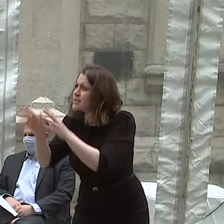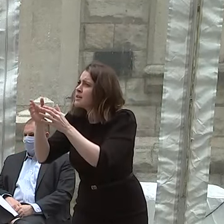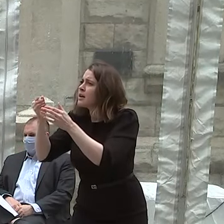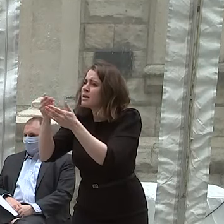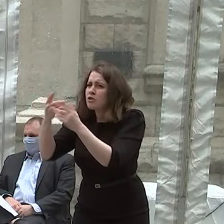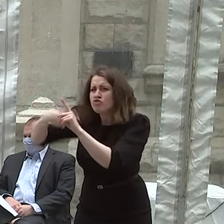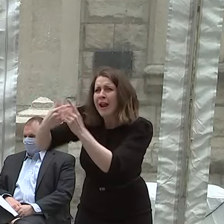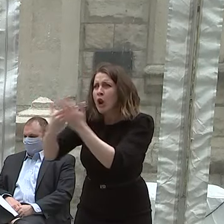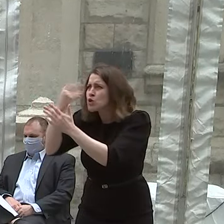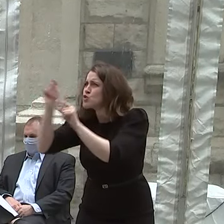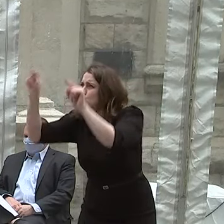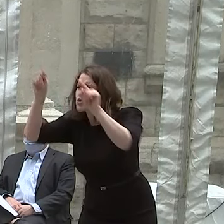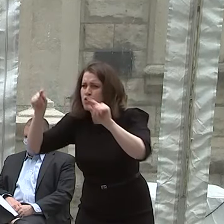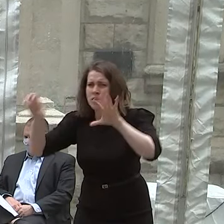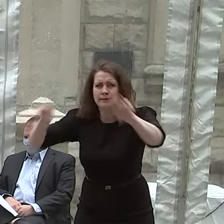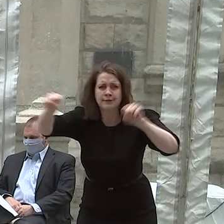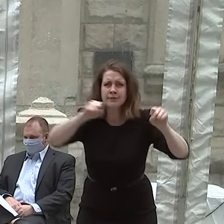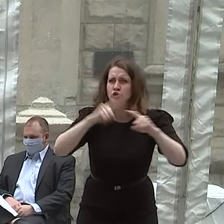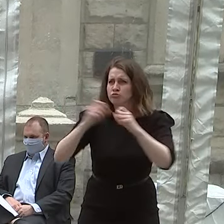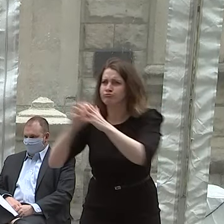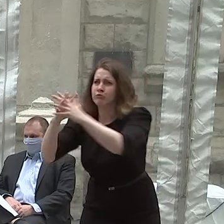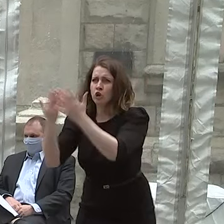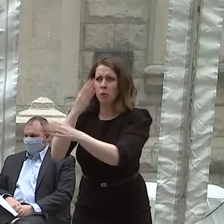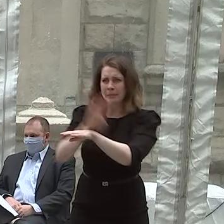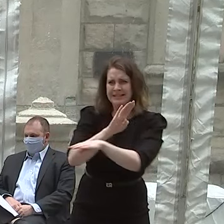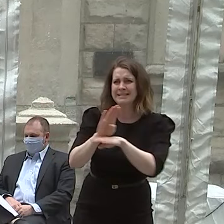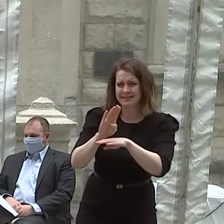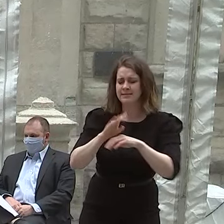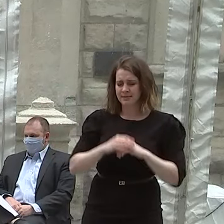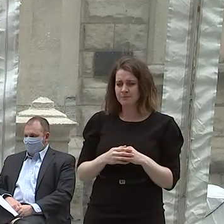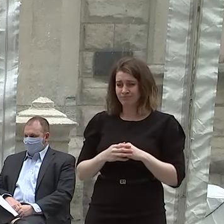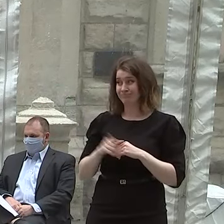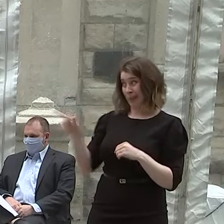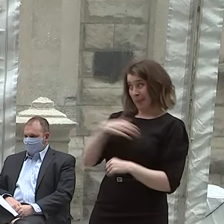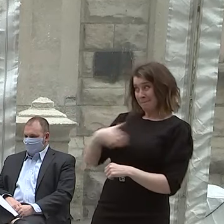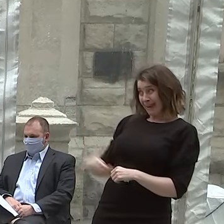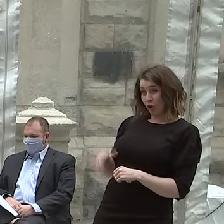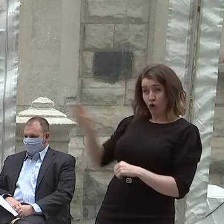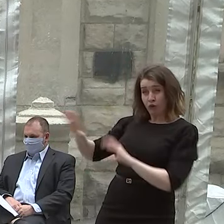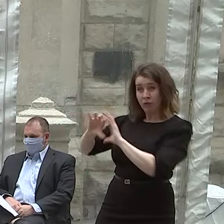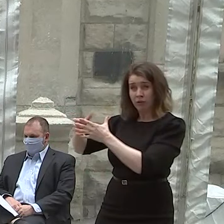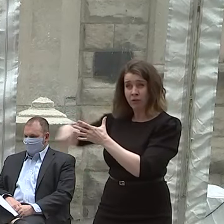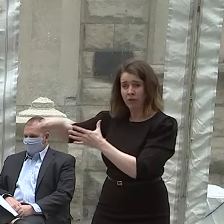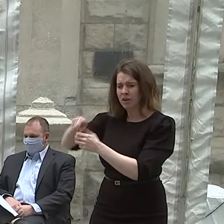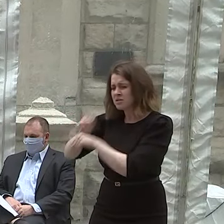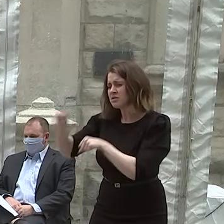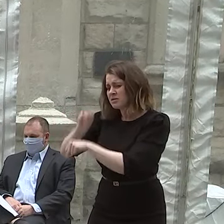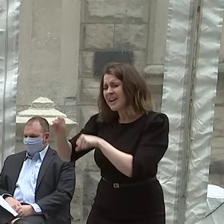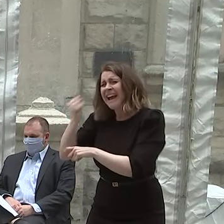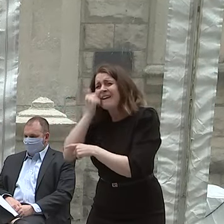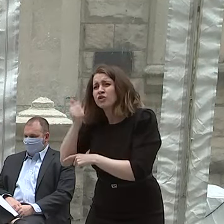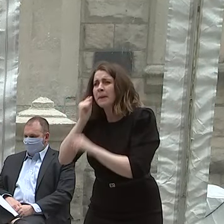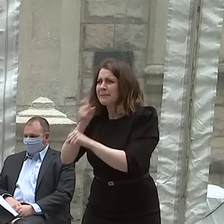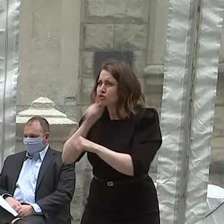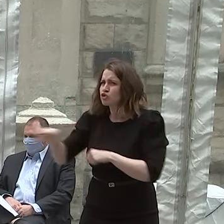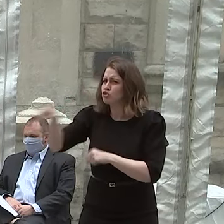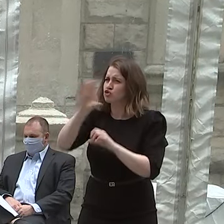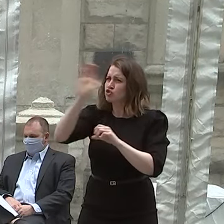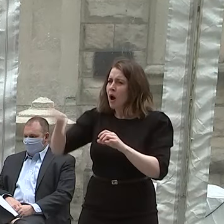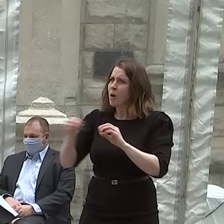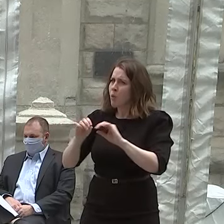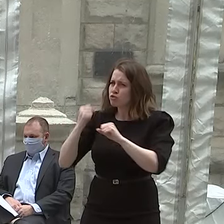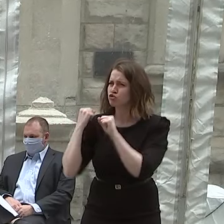neighborhoods and downtown. I can attest to the fact that the mayor and her team are working hard every day to ensure Chicago will emerge stronger than